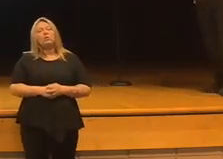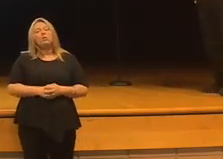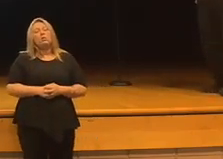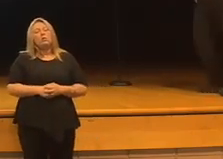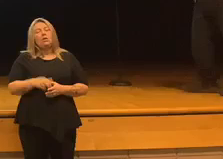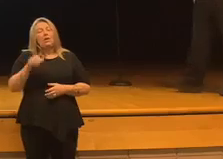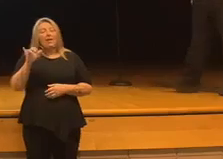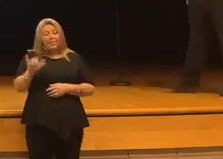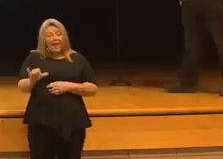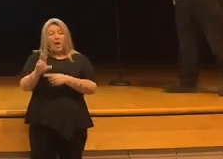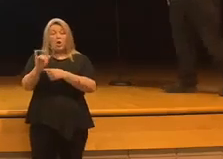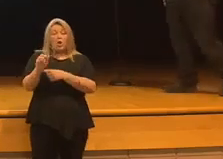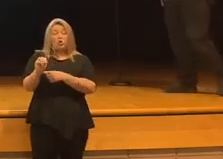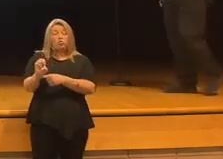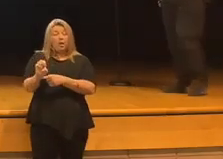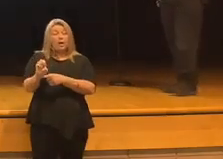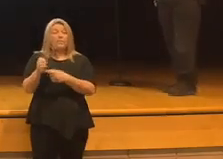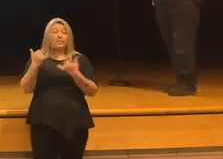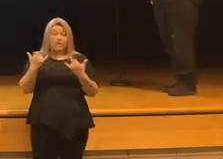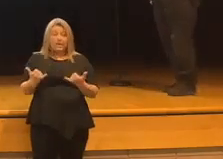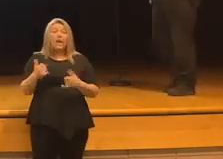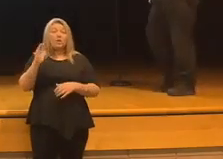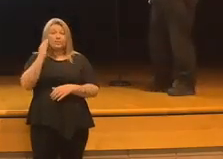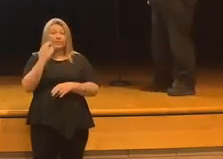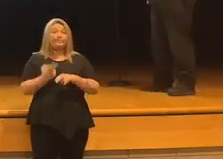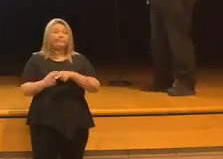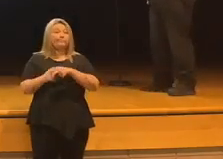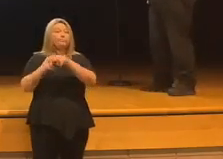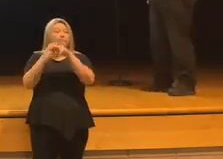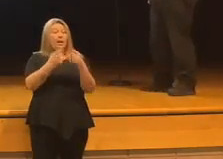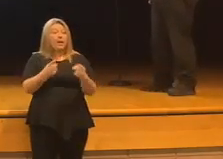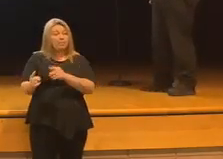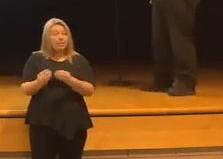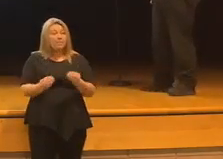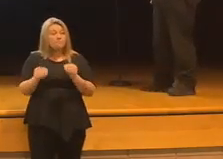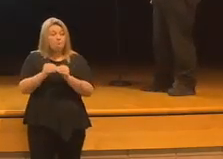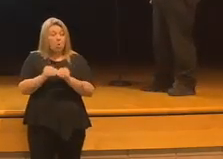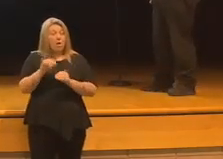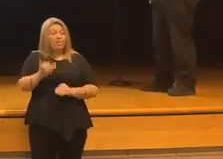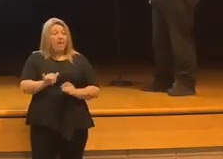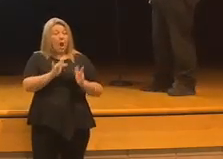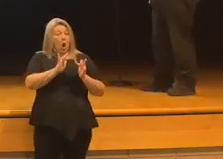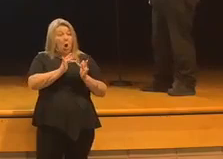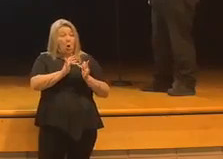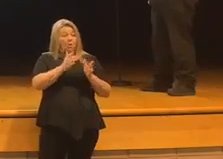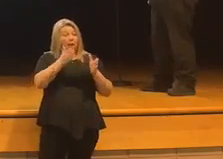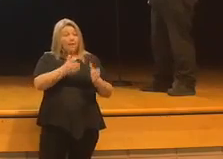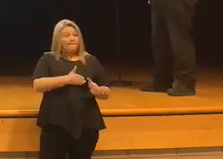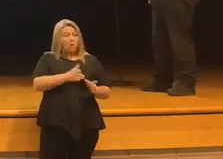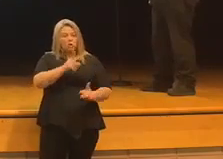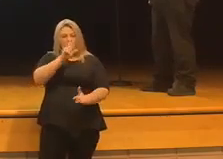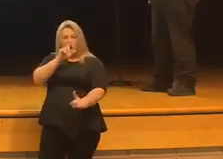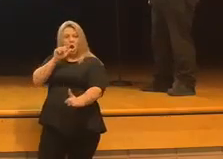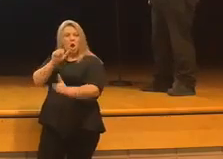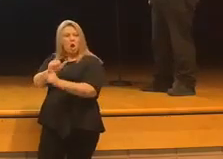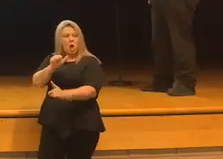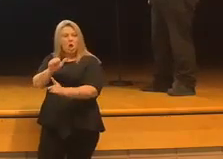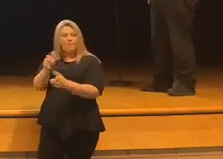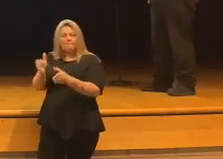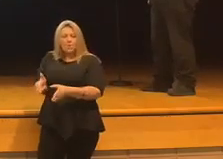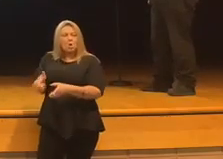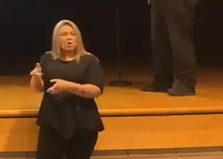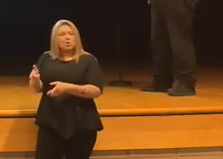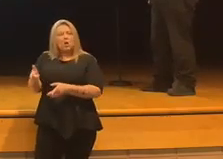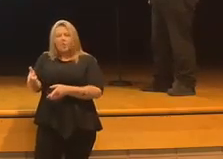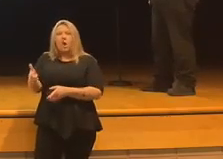Sextortion is a crime that is now sweeping the web. It's when an online predator tricks someone into giving them nude images